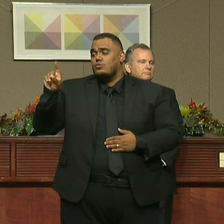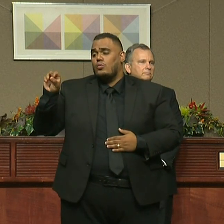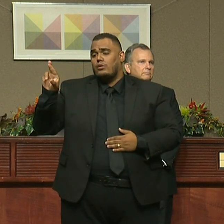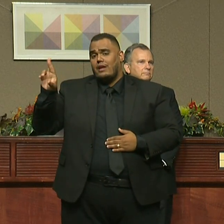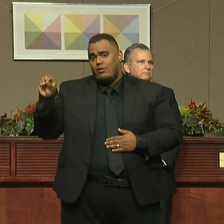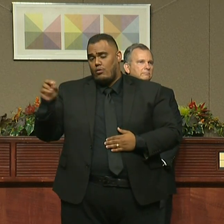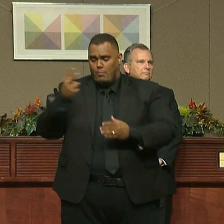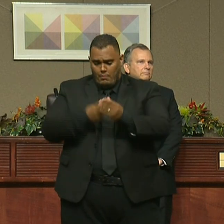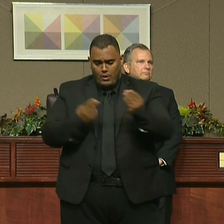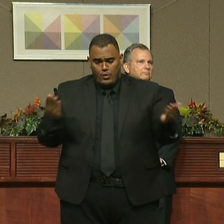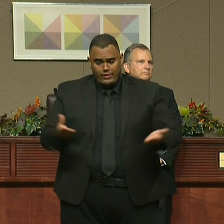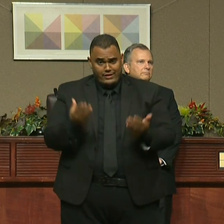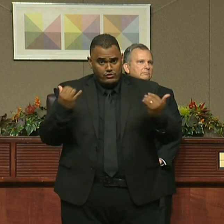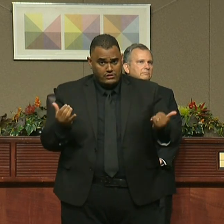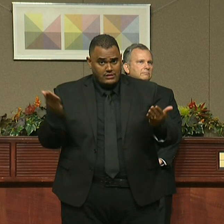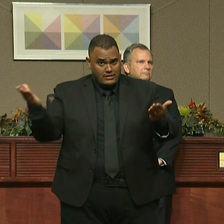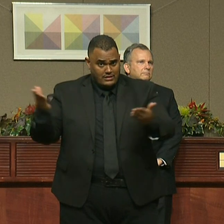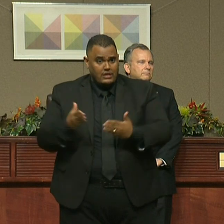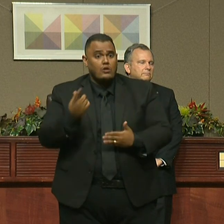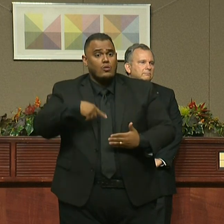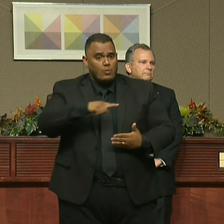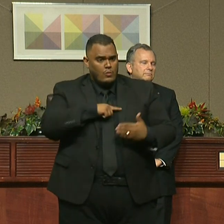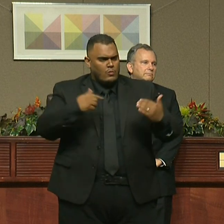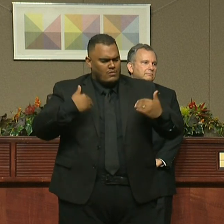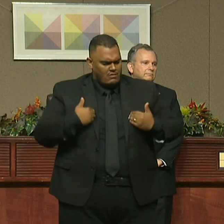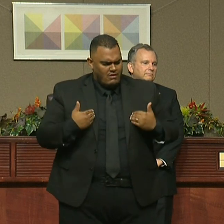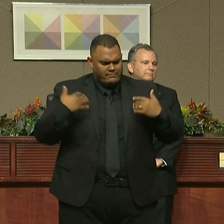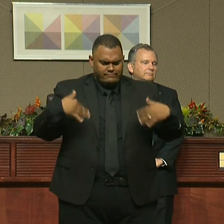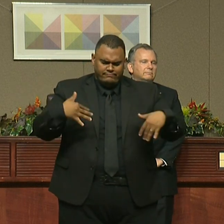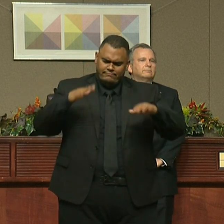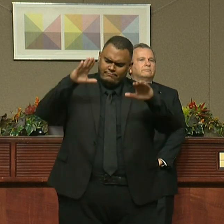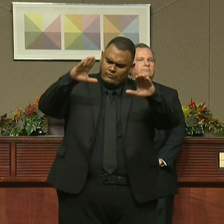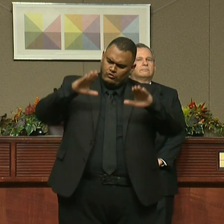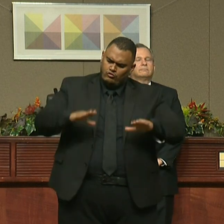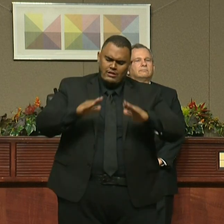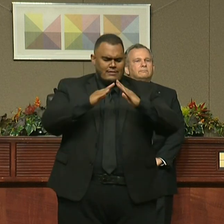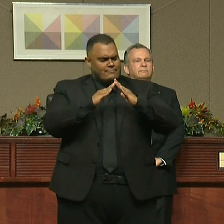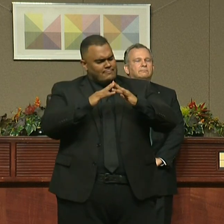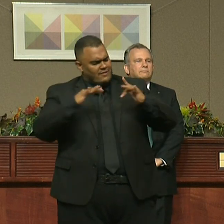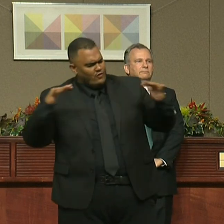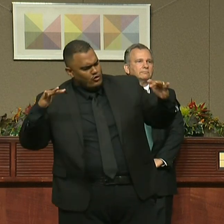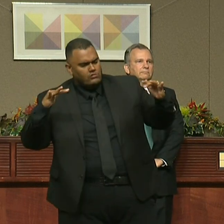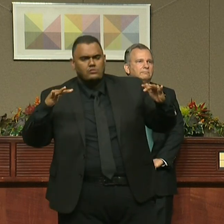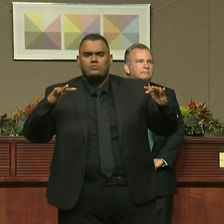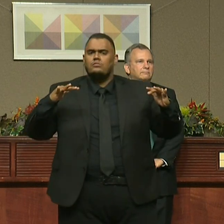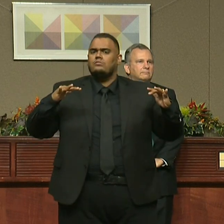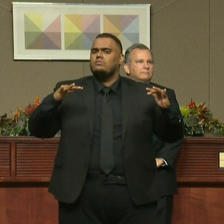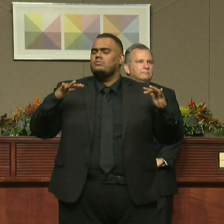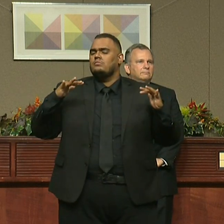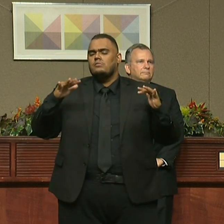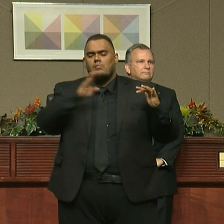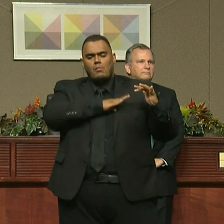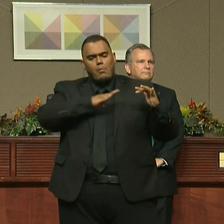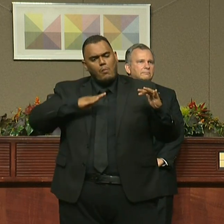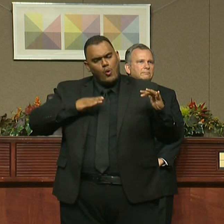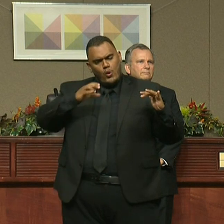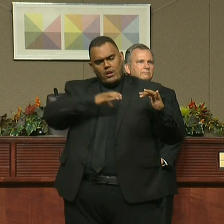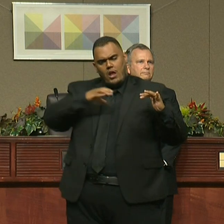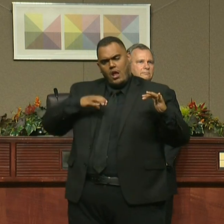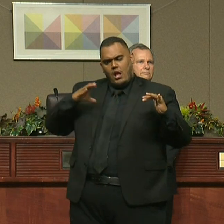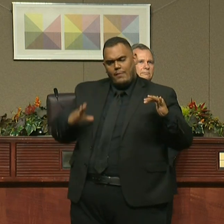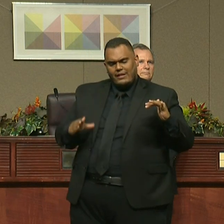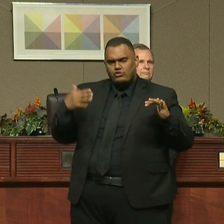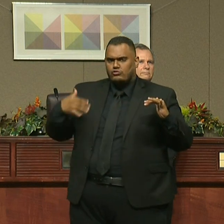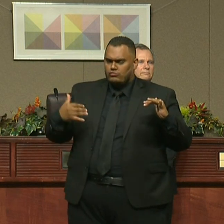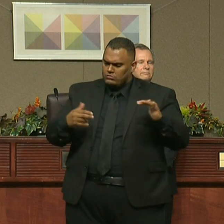within Orange County is a very diverse board of commissioners that is very reflective of